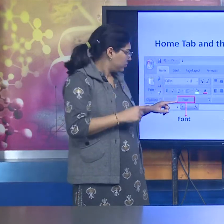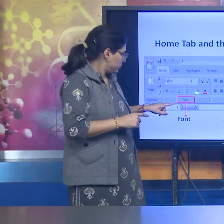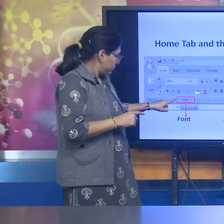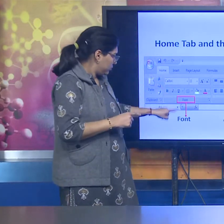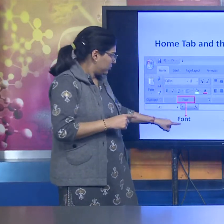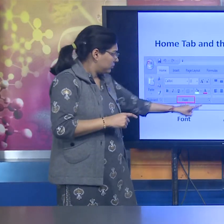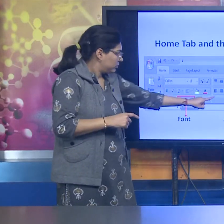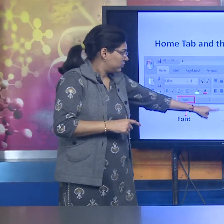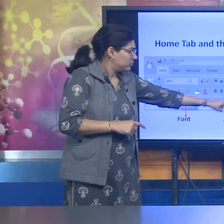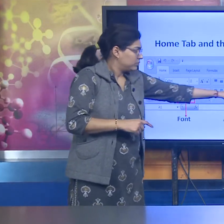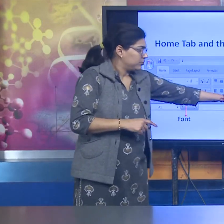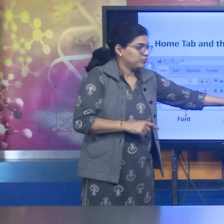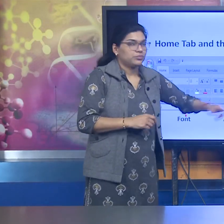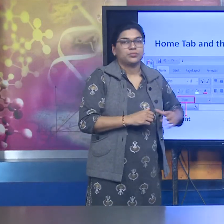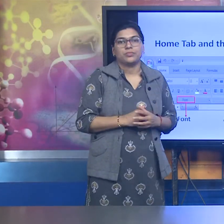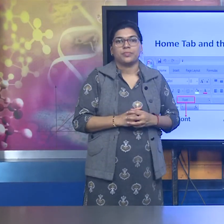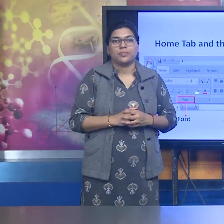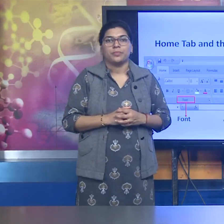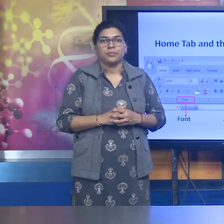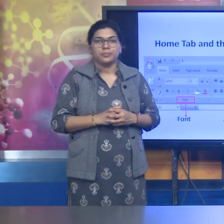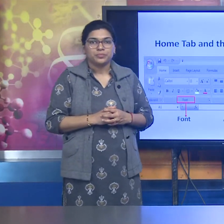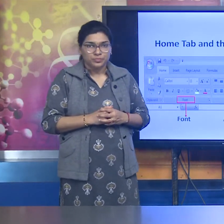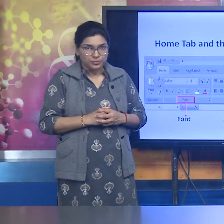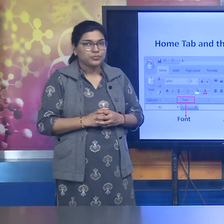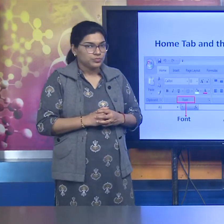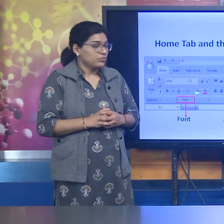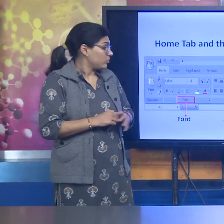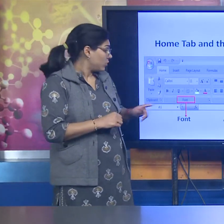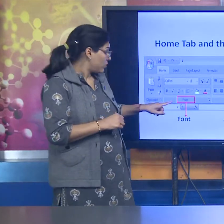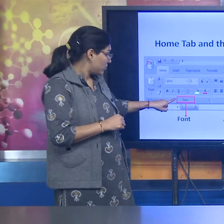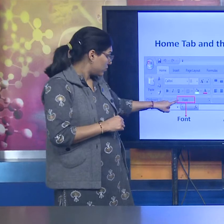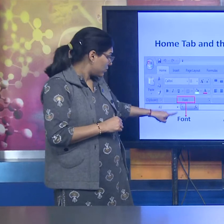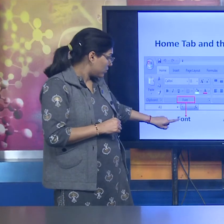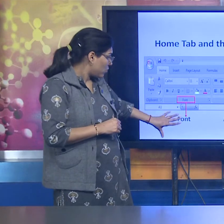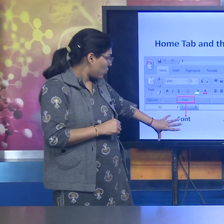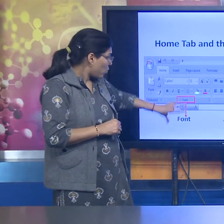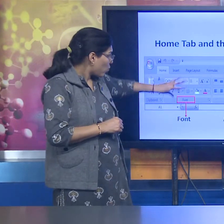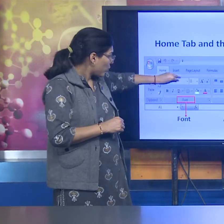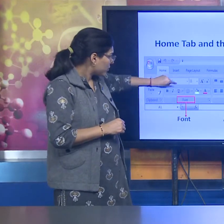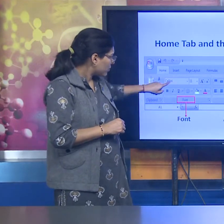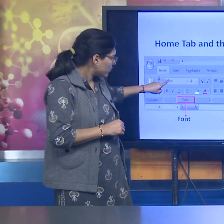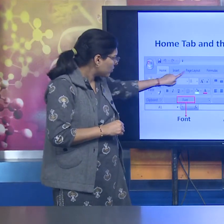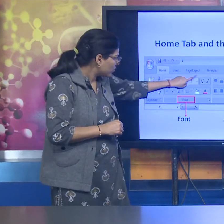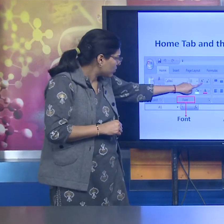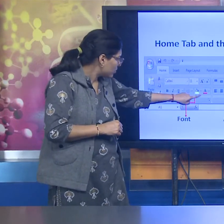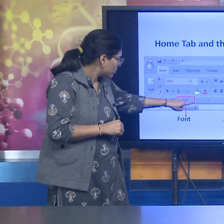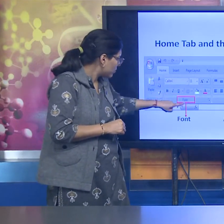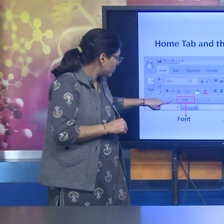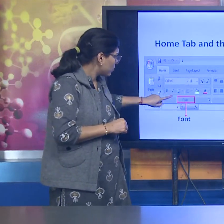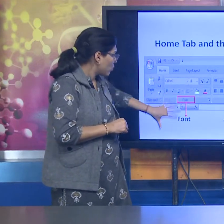I'll inform you the name of few blocks which appears in